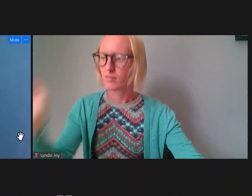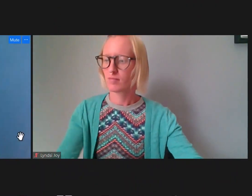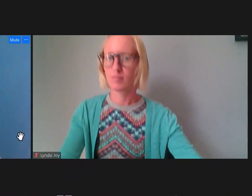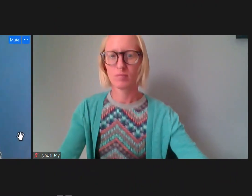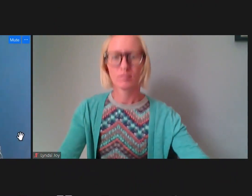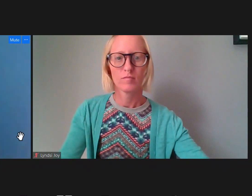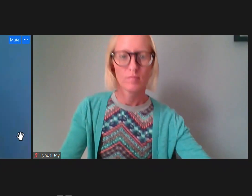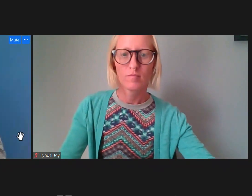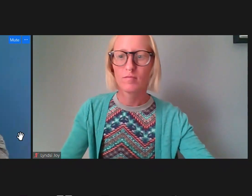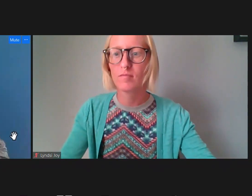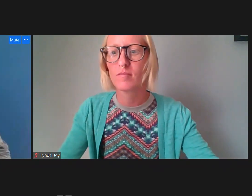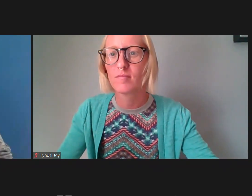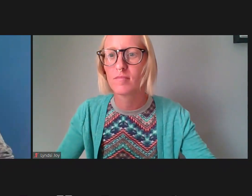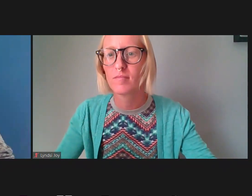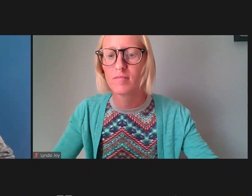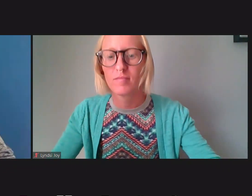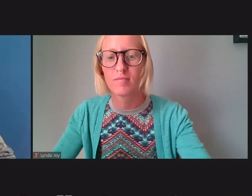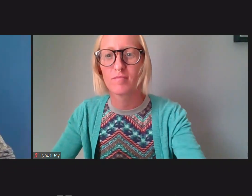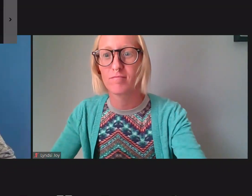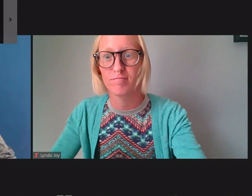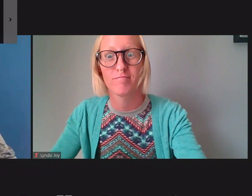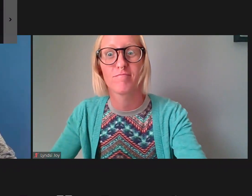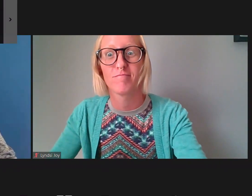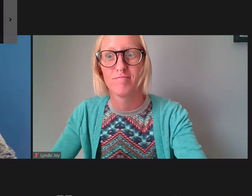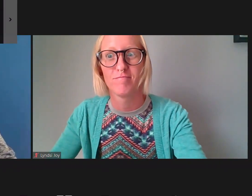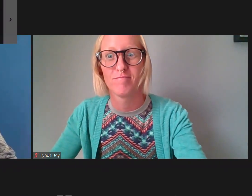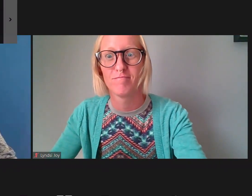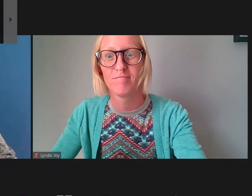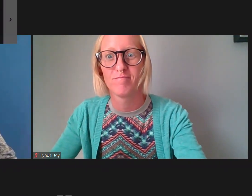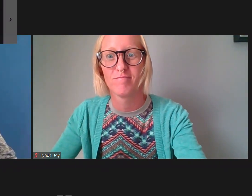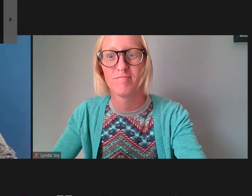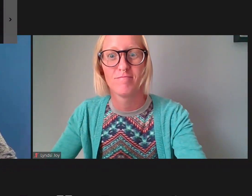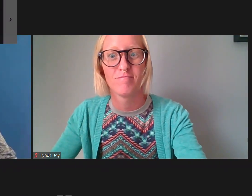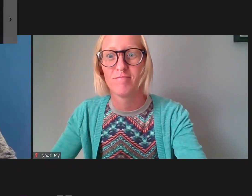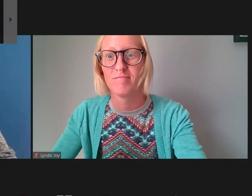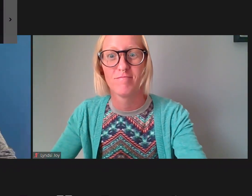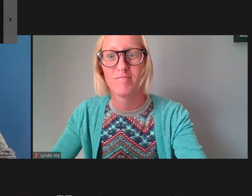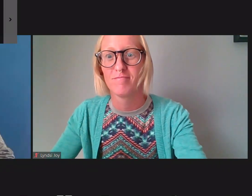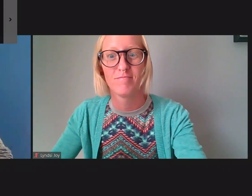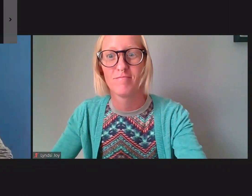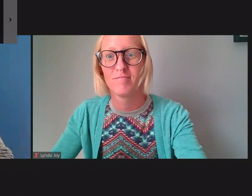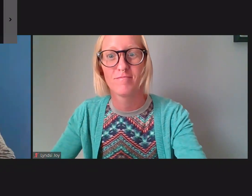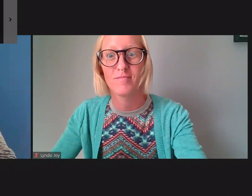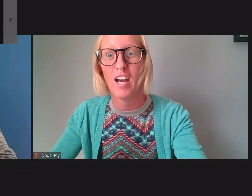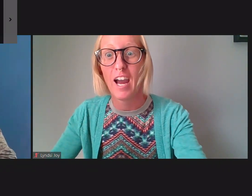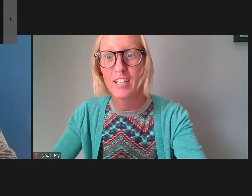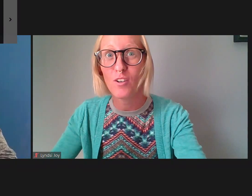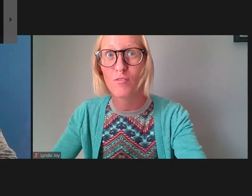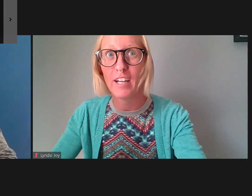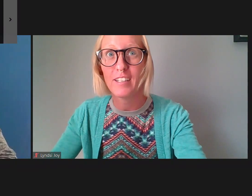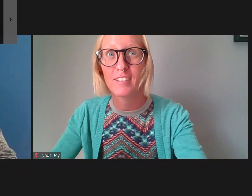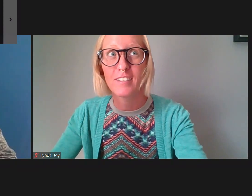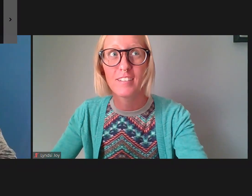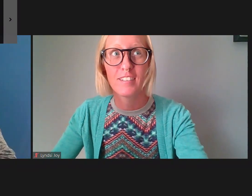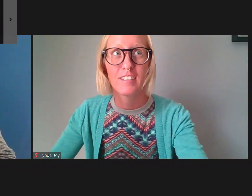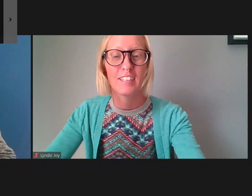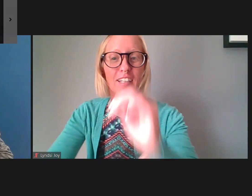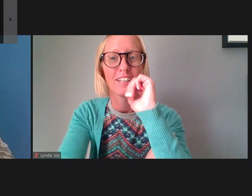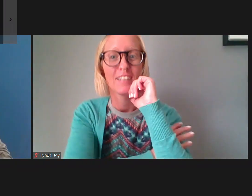That was interesting. I've never interpreted a book like that before. I know,